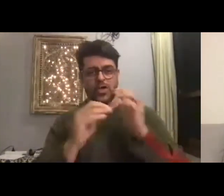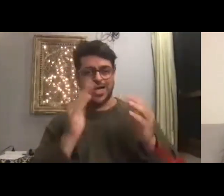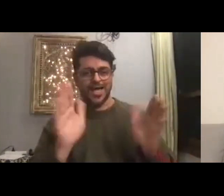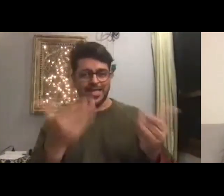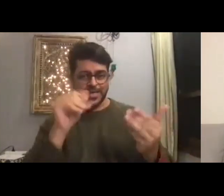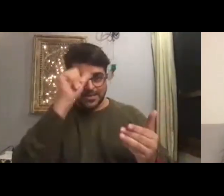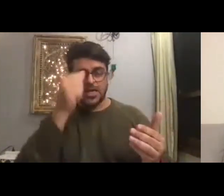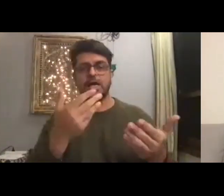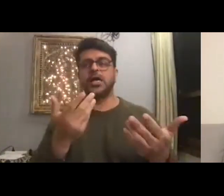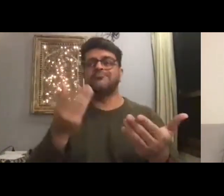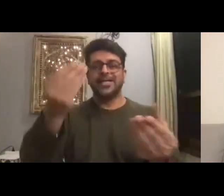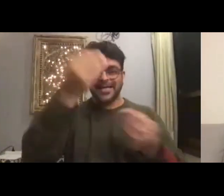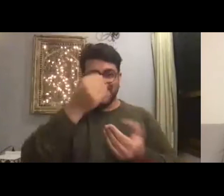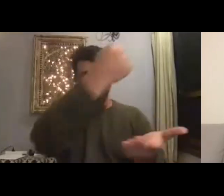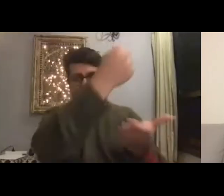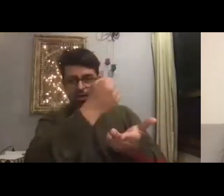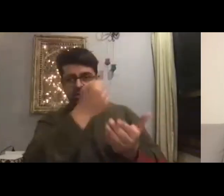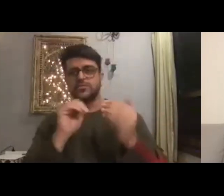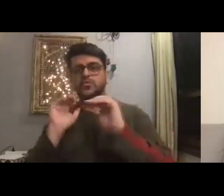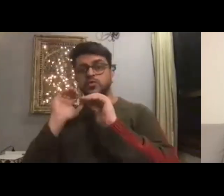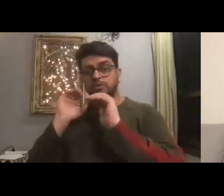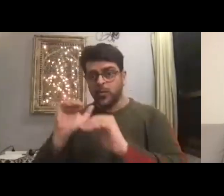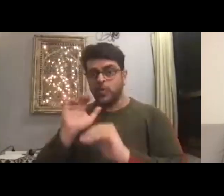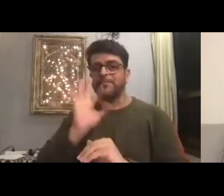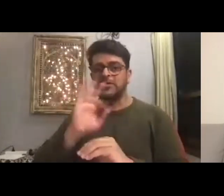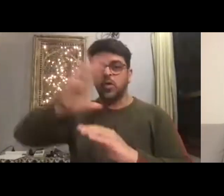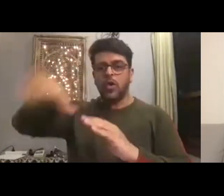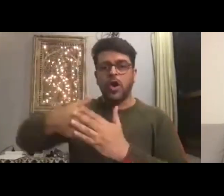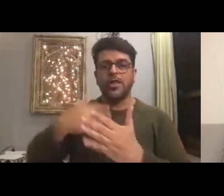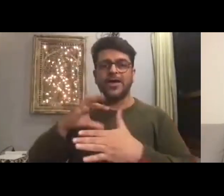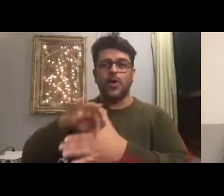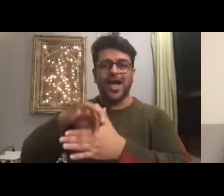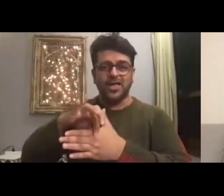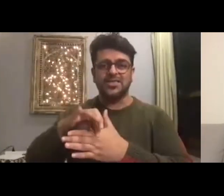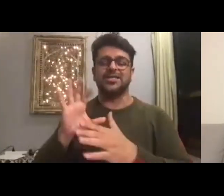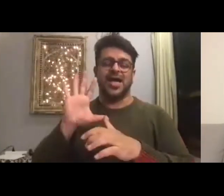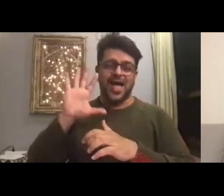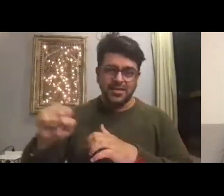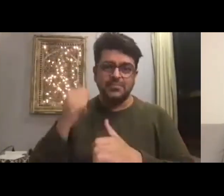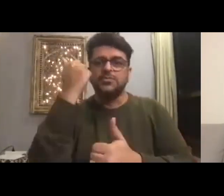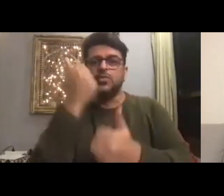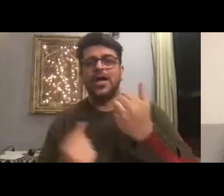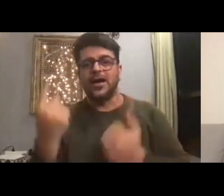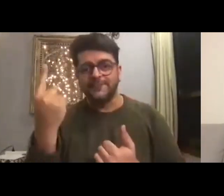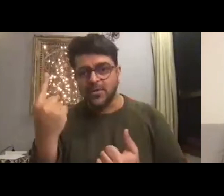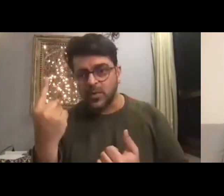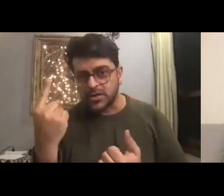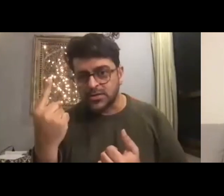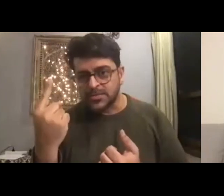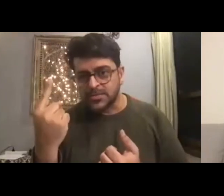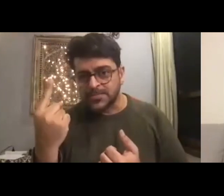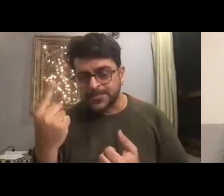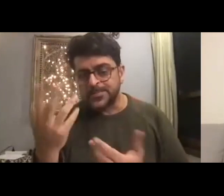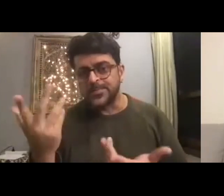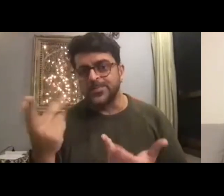here a million under Enable India, they gave us the fund to support and just to make sure that all the